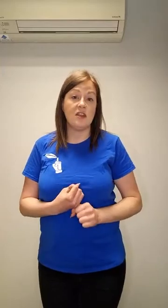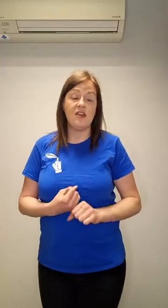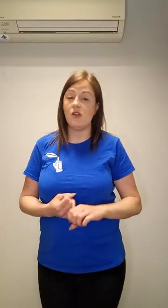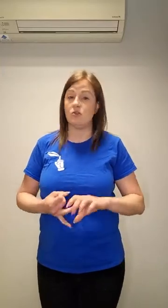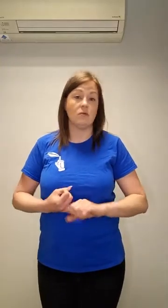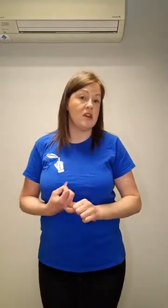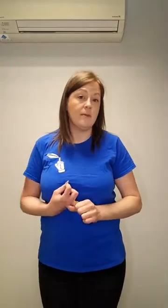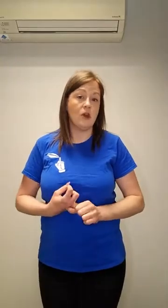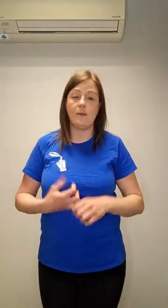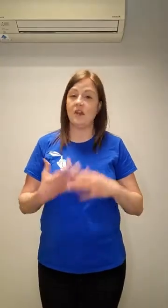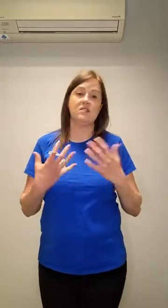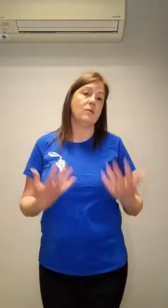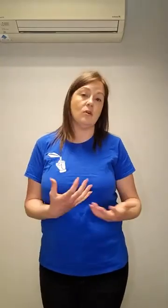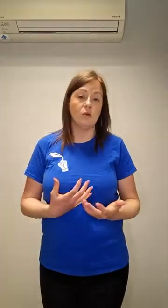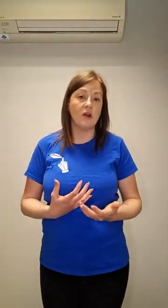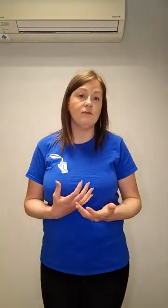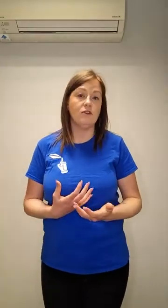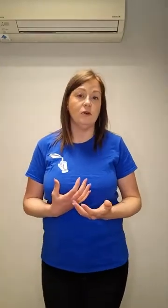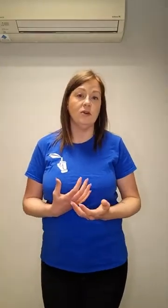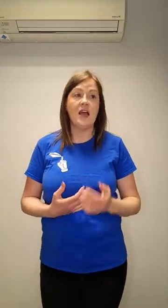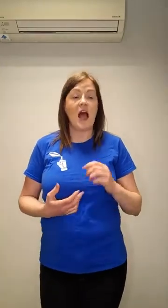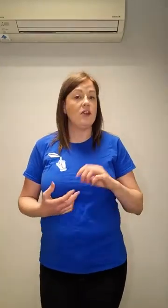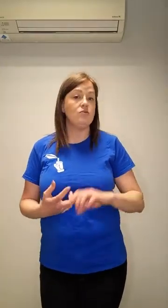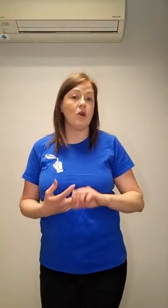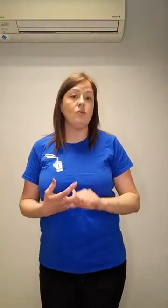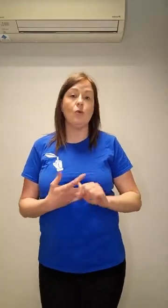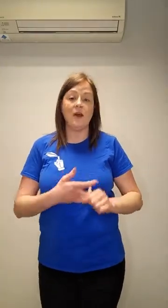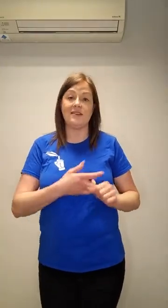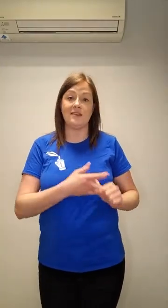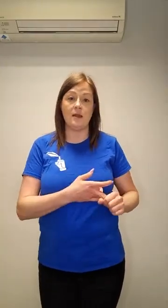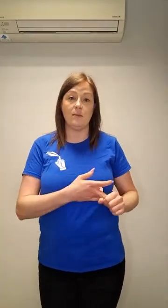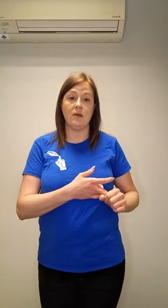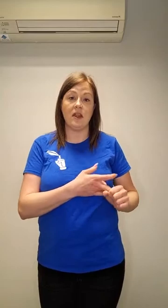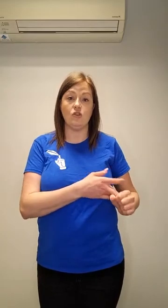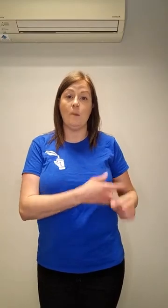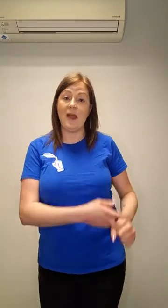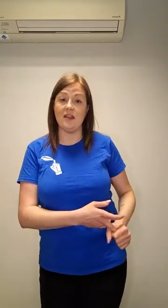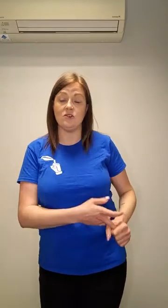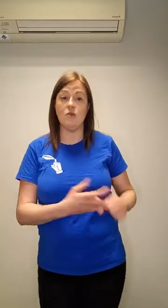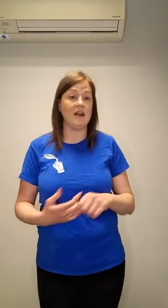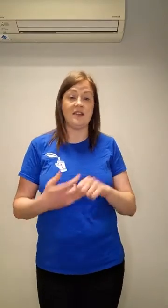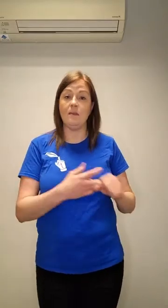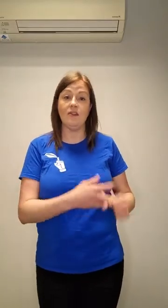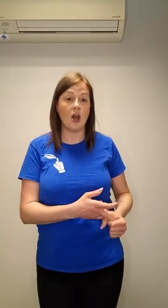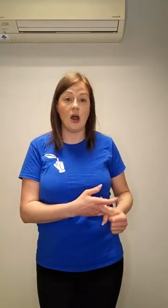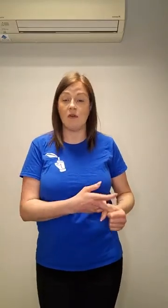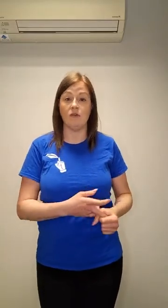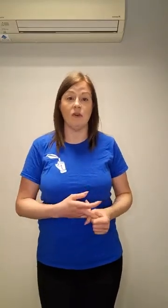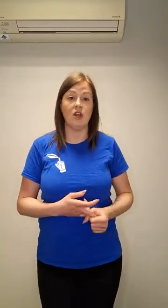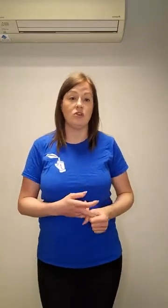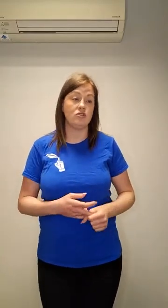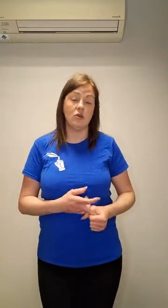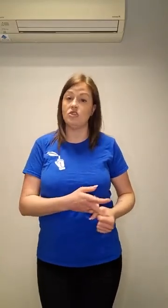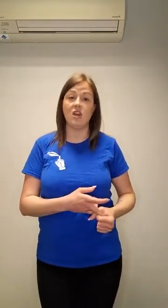TV or to read a book because it's where you're more comfortable. And you don't always sleep in your bed. You might sleep in the car if you're on a long journey,